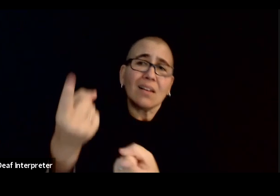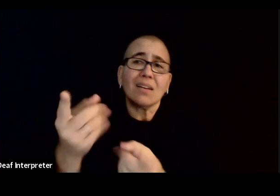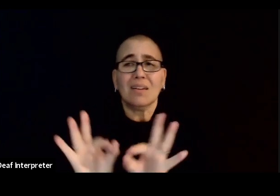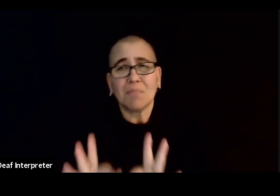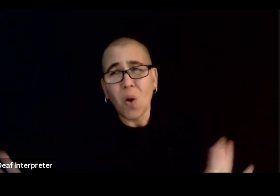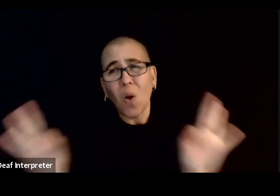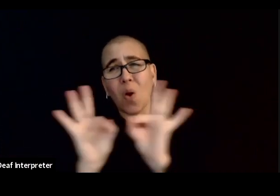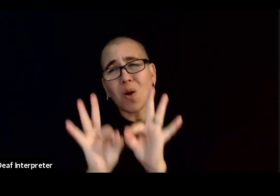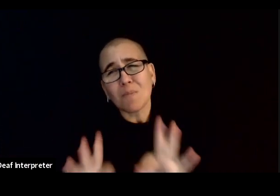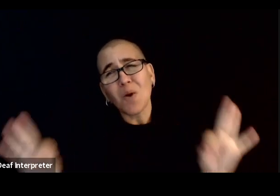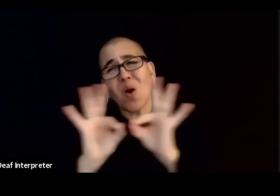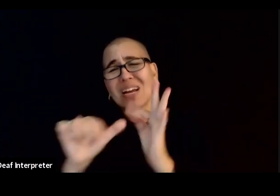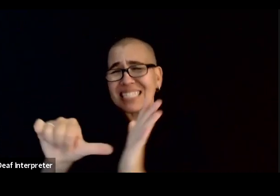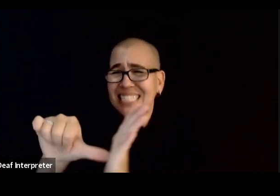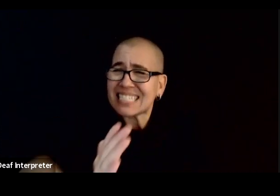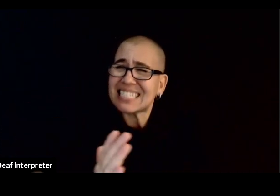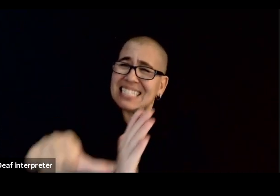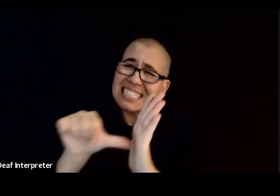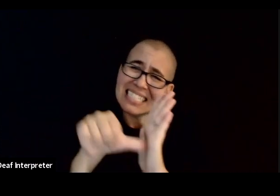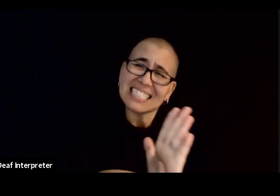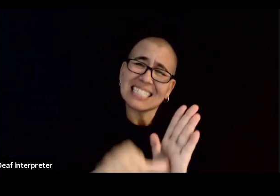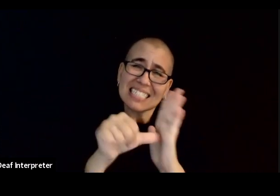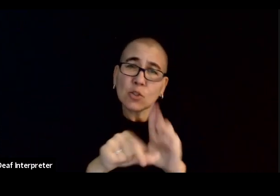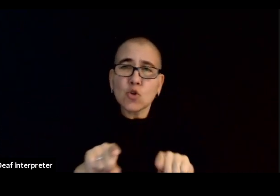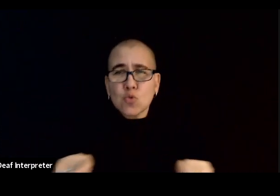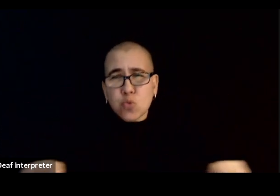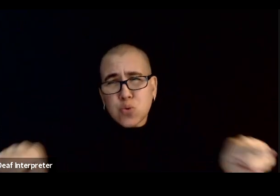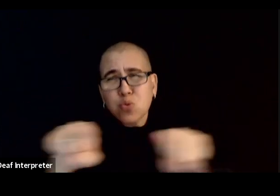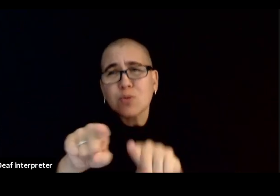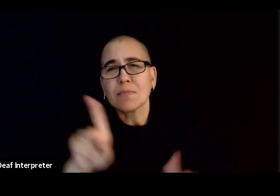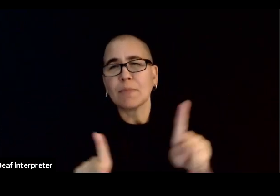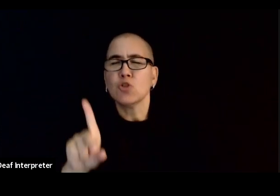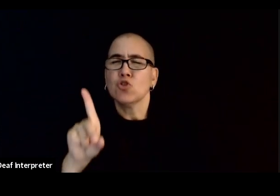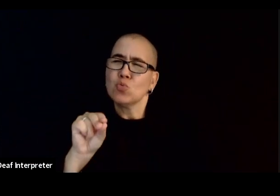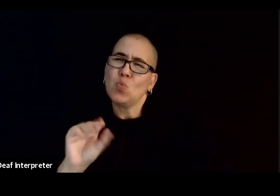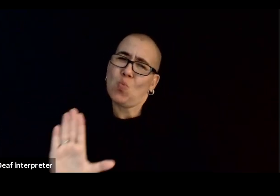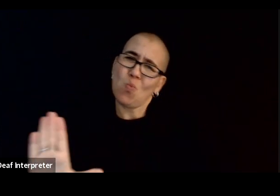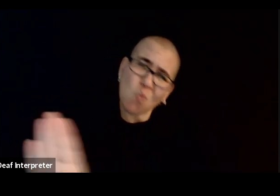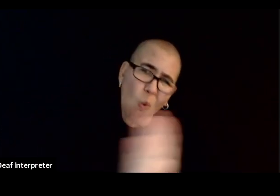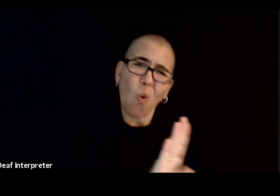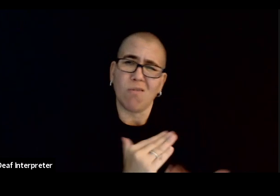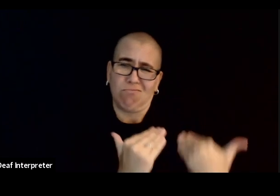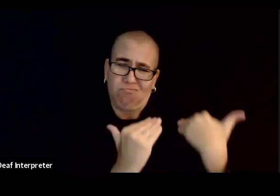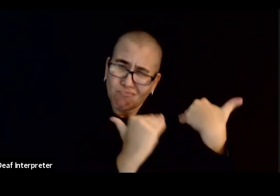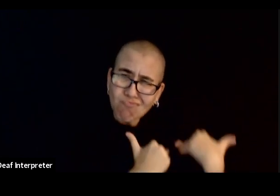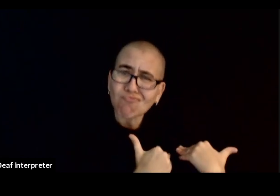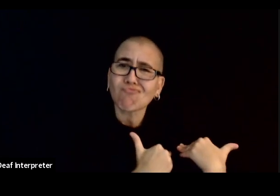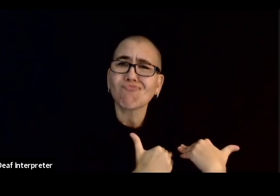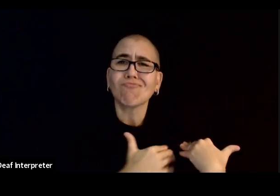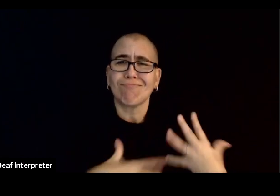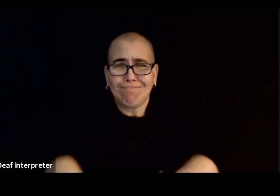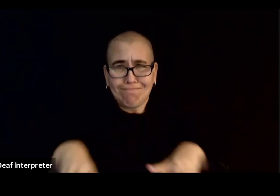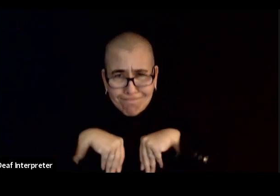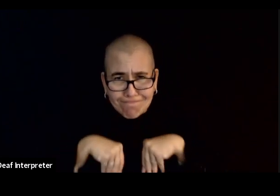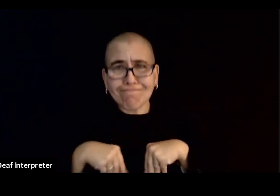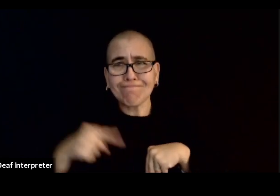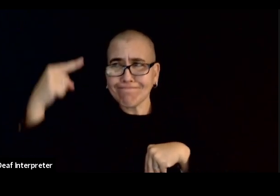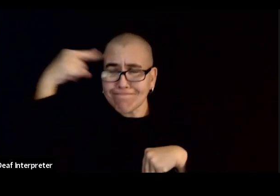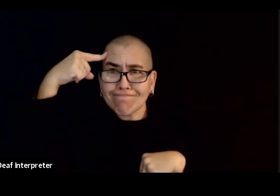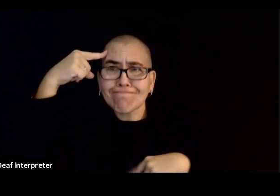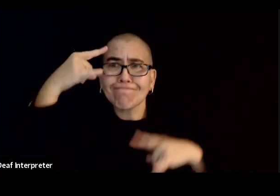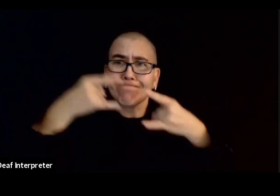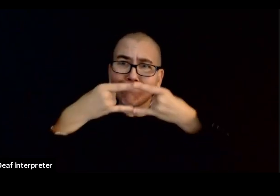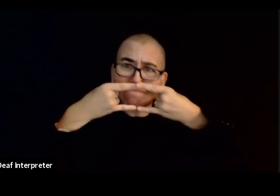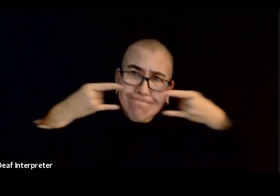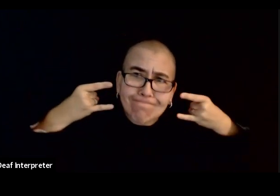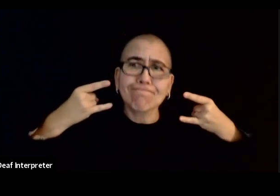everyone to do their part in helping to slow the spread of this virus. That means wearing a mask, keeping your distance, staying